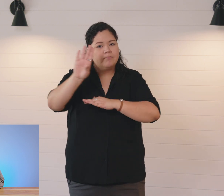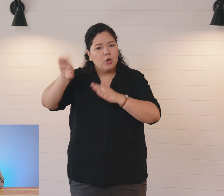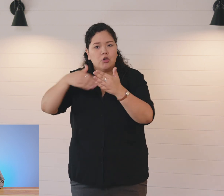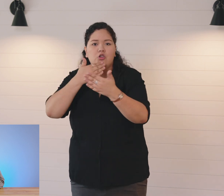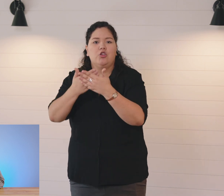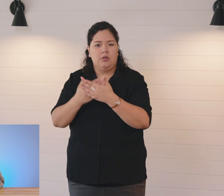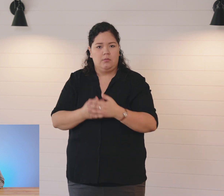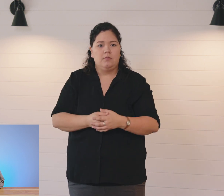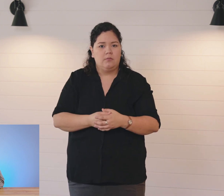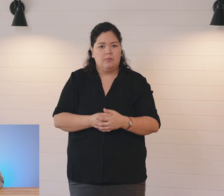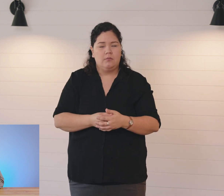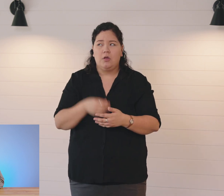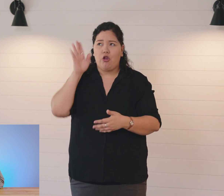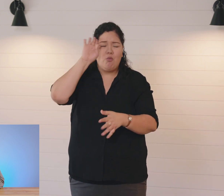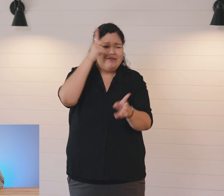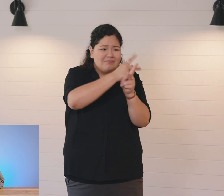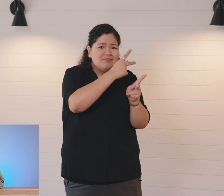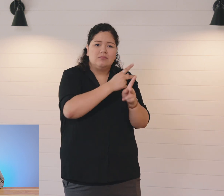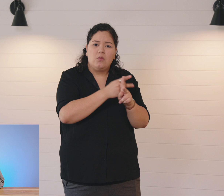He allows nothing in your life